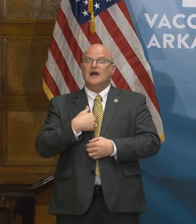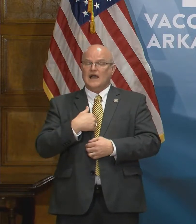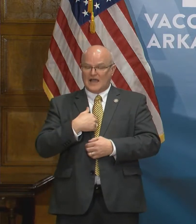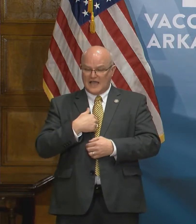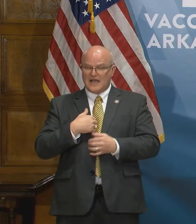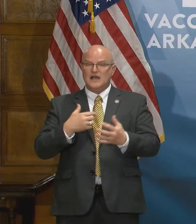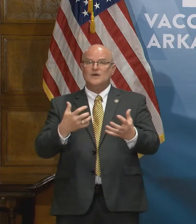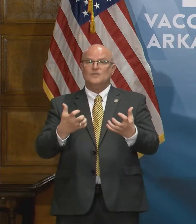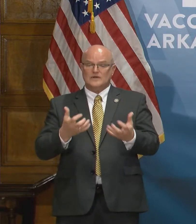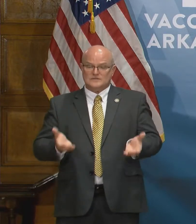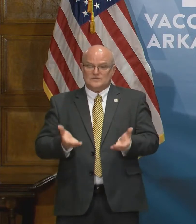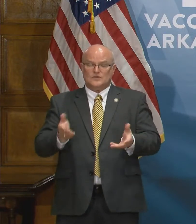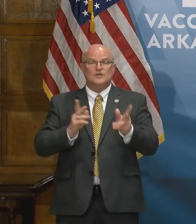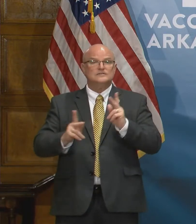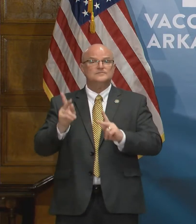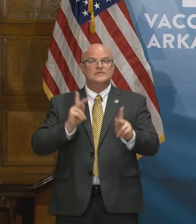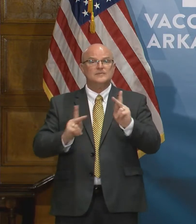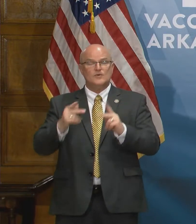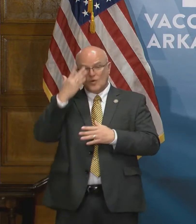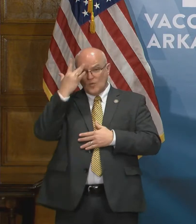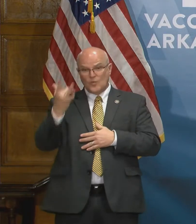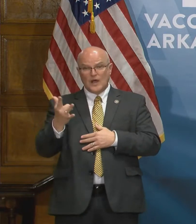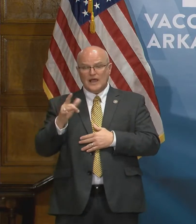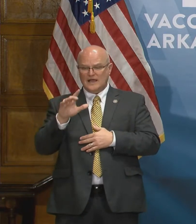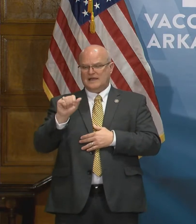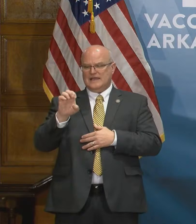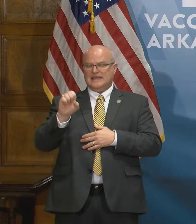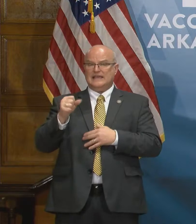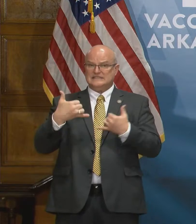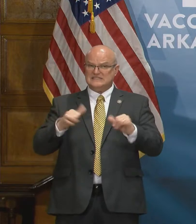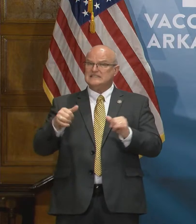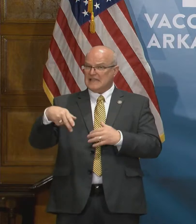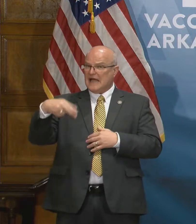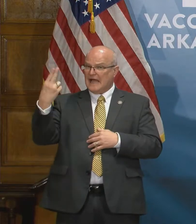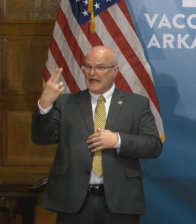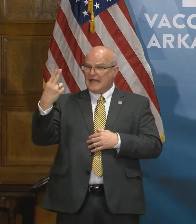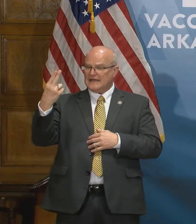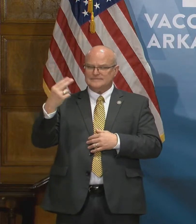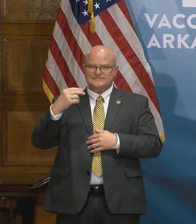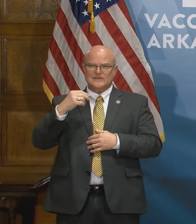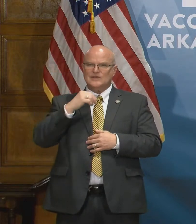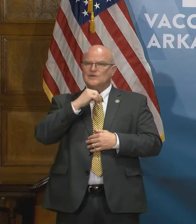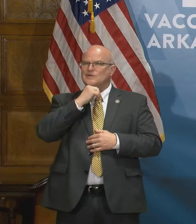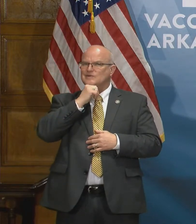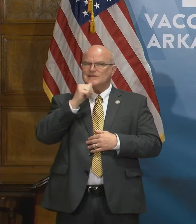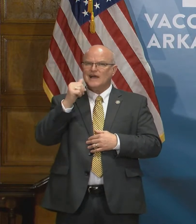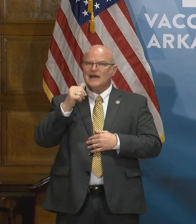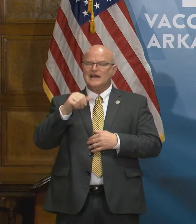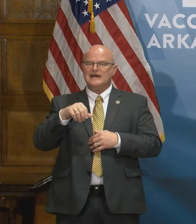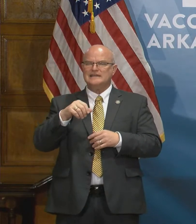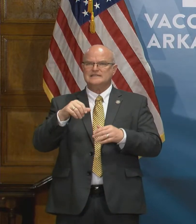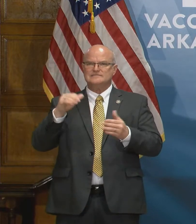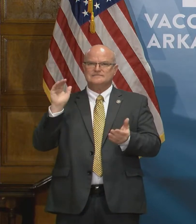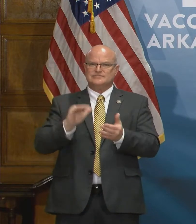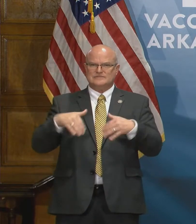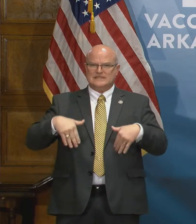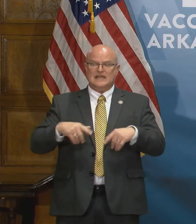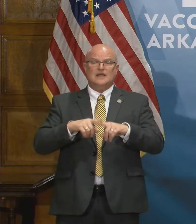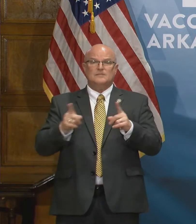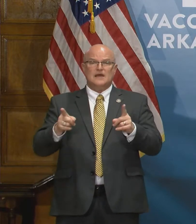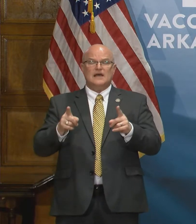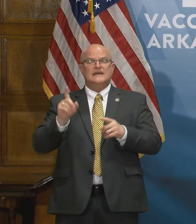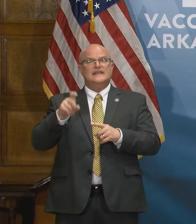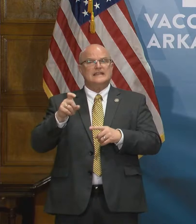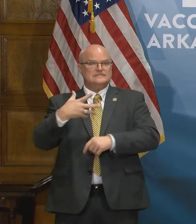much want to encourage people, because our cases are still rather high, we're not where we need to be. If they're not fully vaccinated